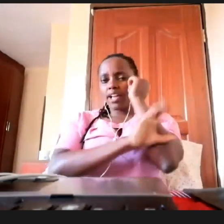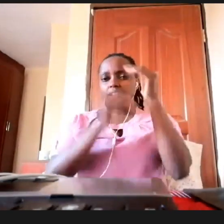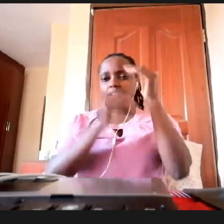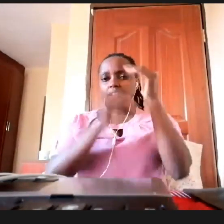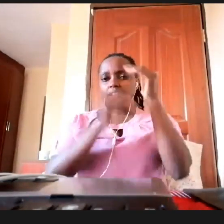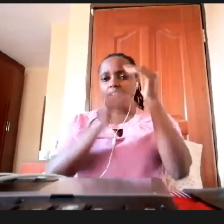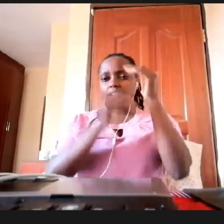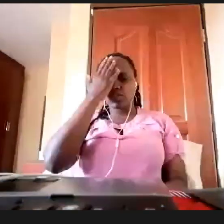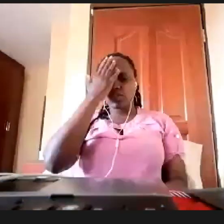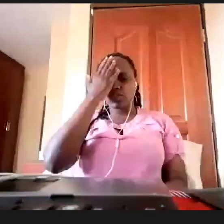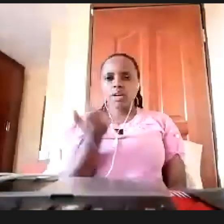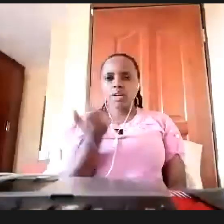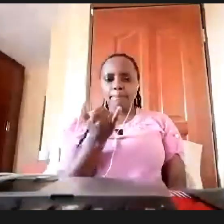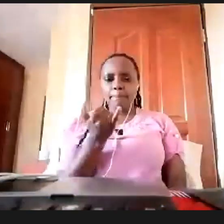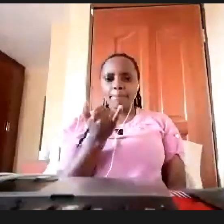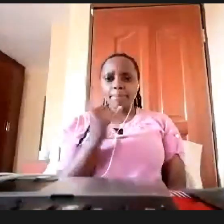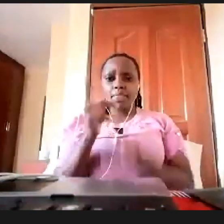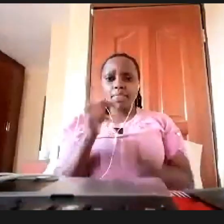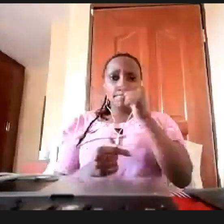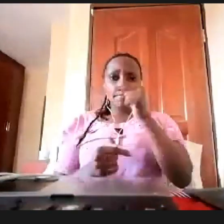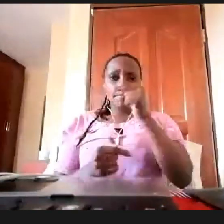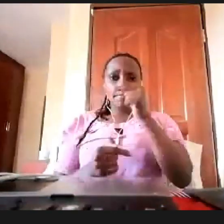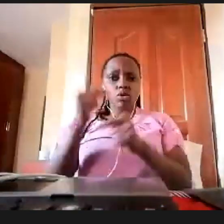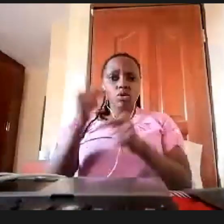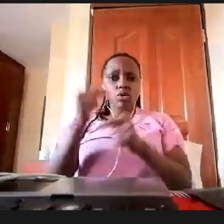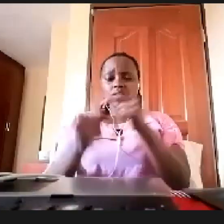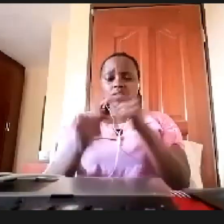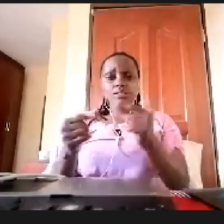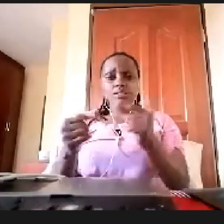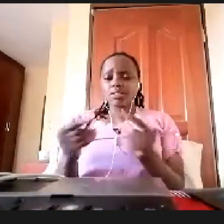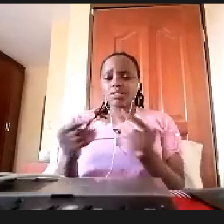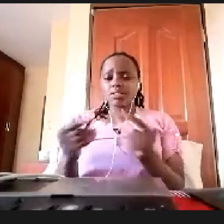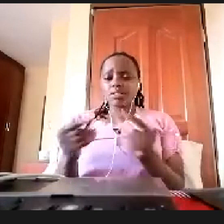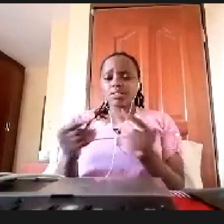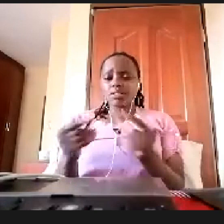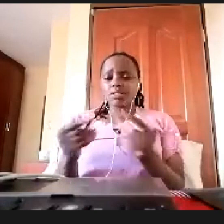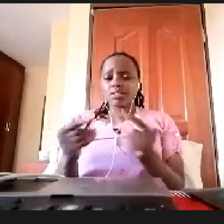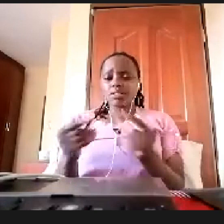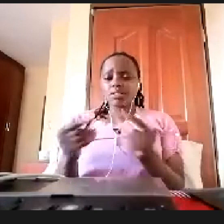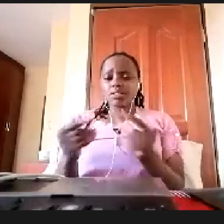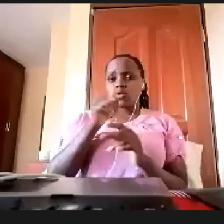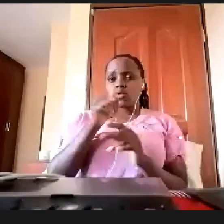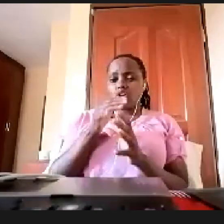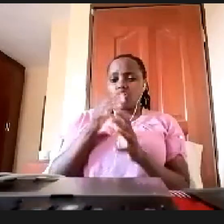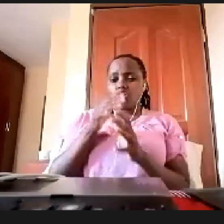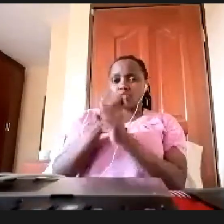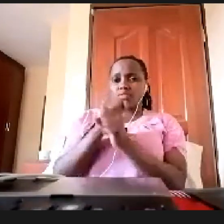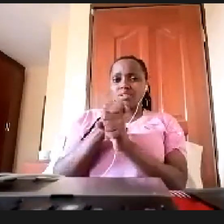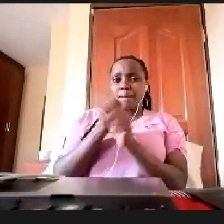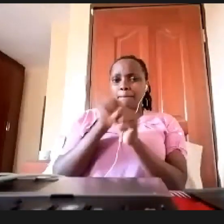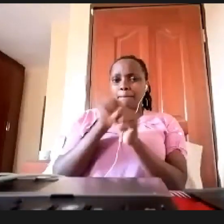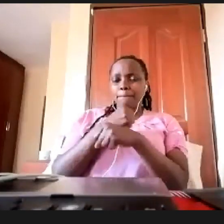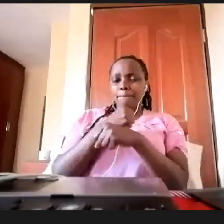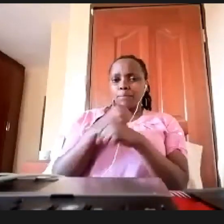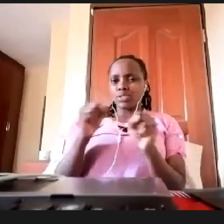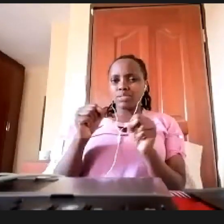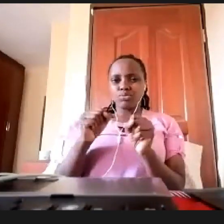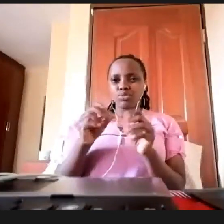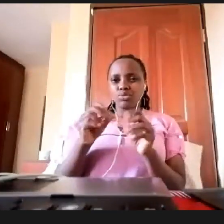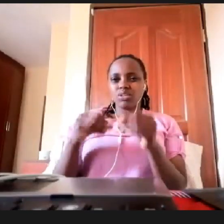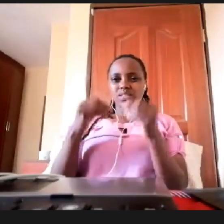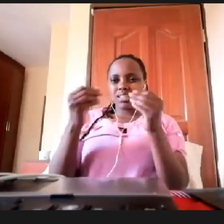we've had CSO reports, because as you've mentioned, the process is confidential. So we couldn't assign figures. I think